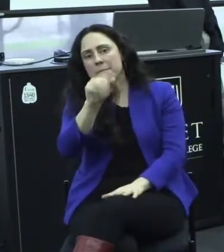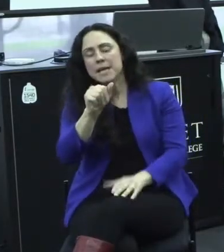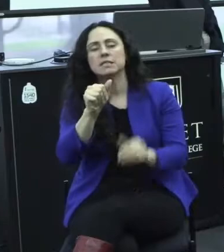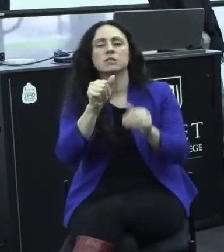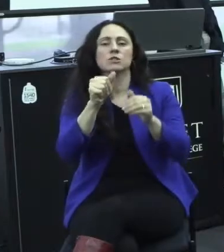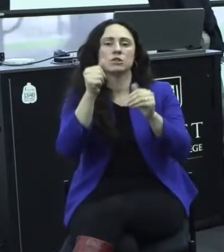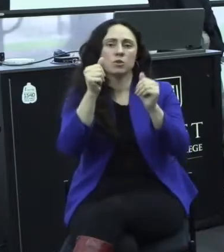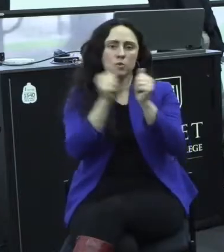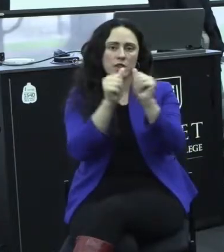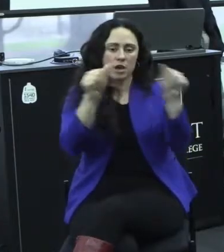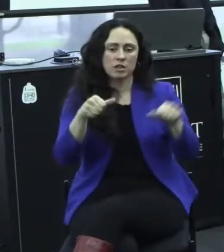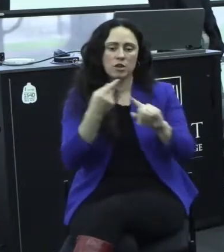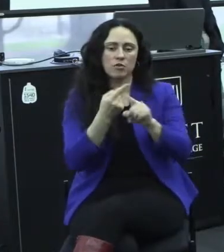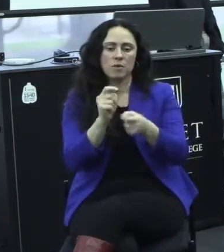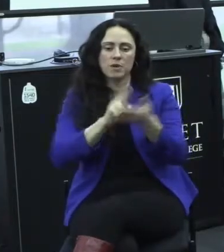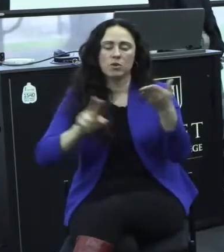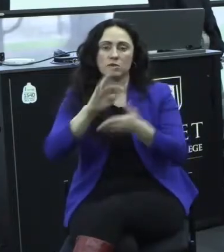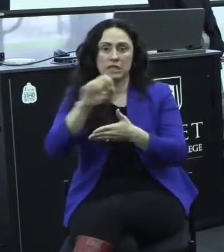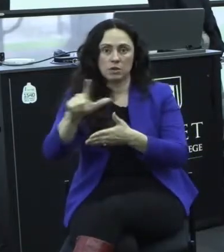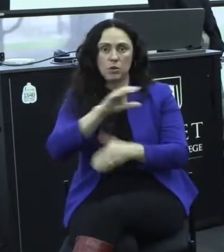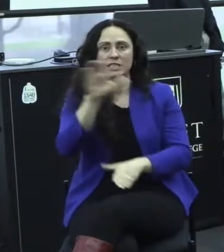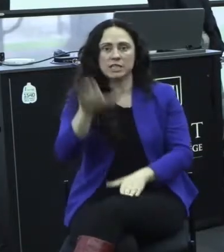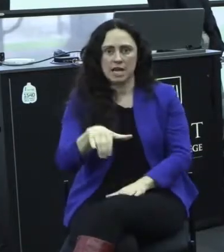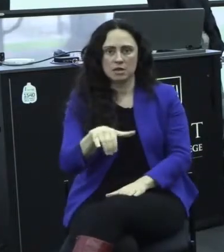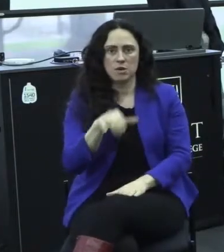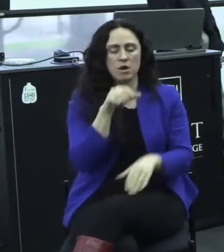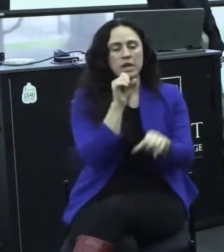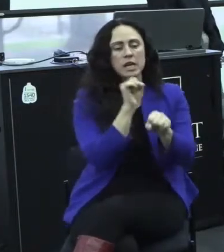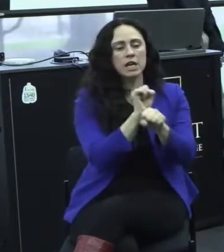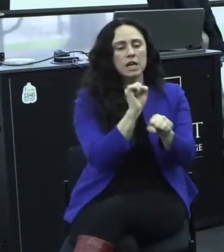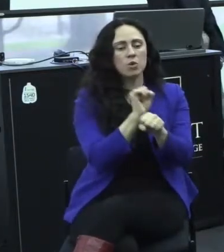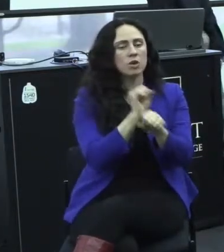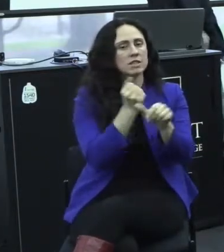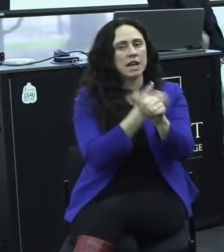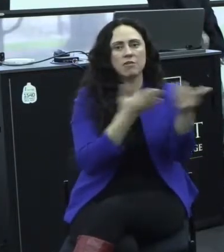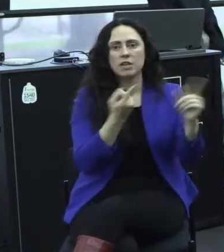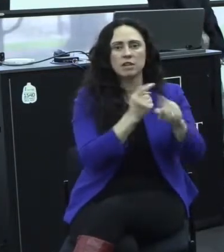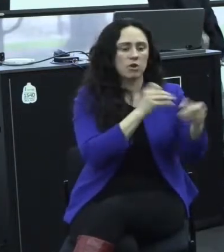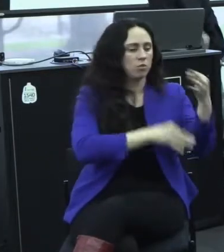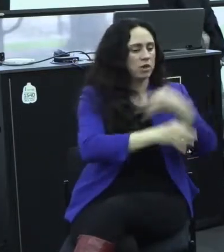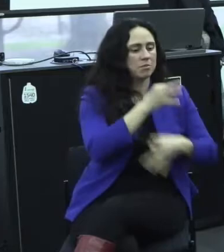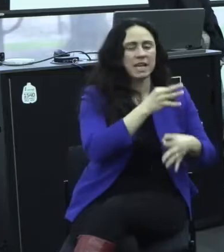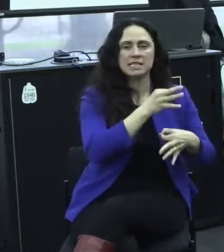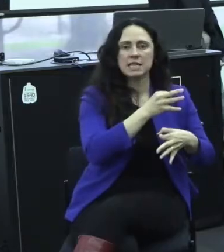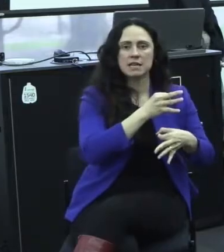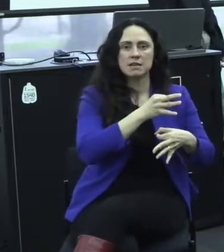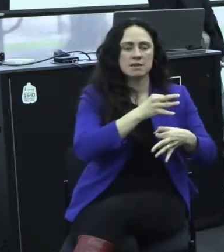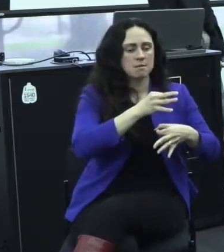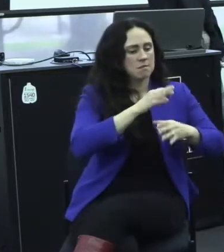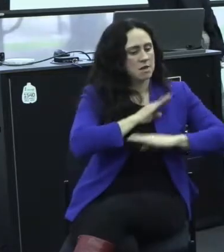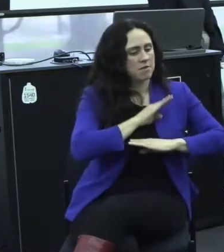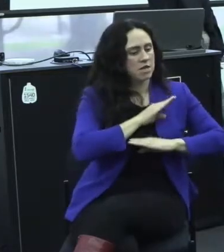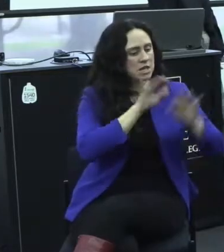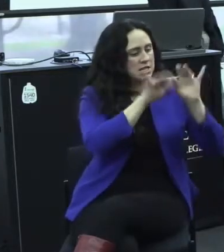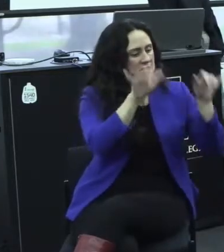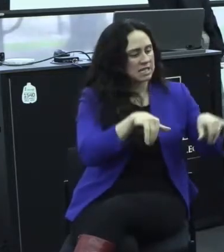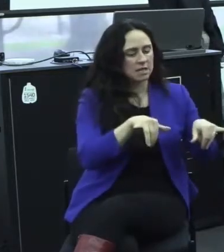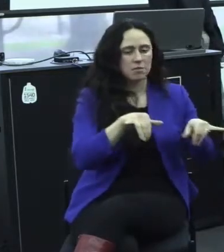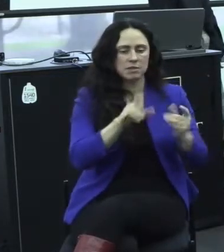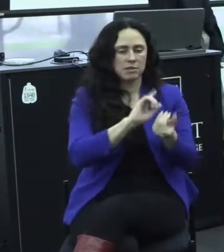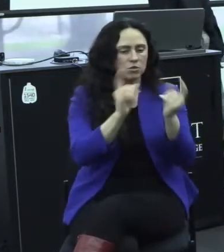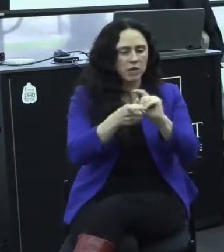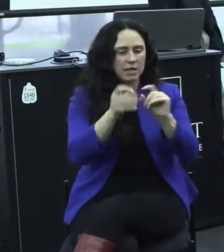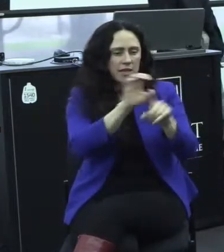the University of Illinois at Chicago. He works on everything from replacing inefficient systems to tweaking environments